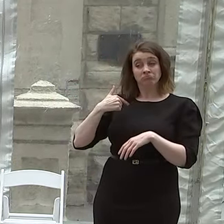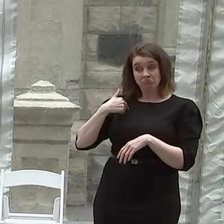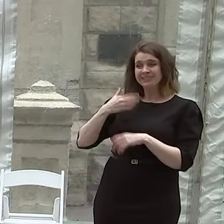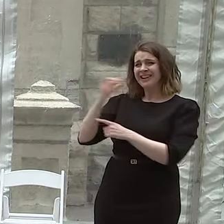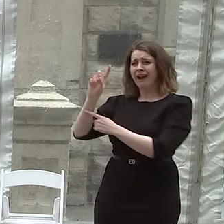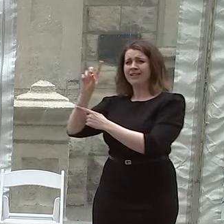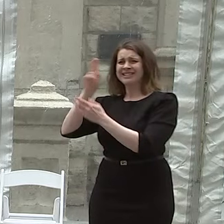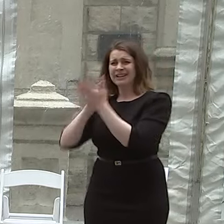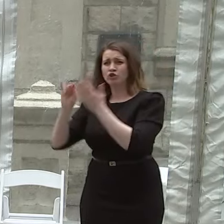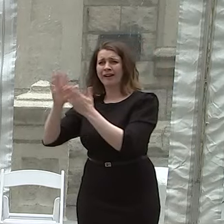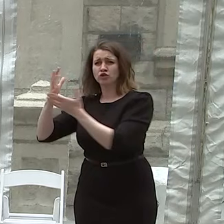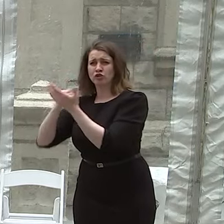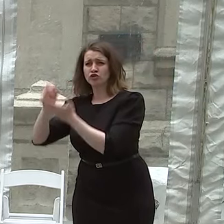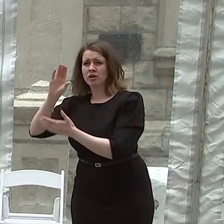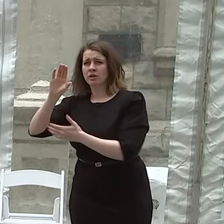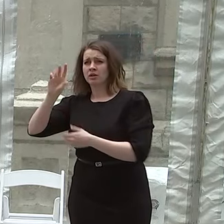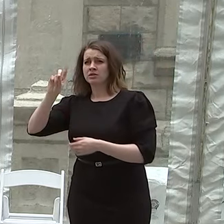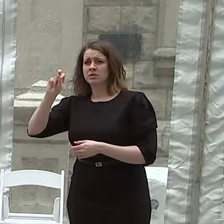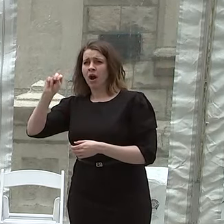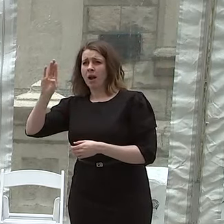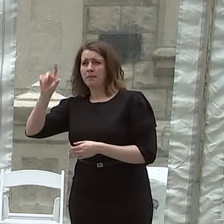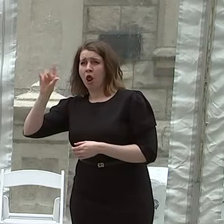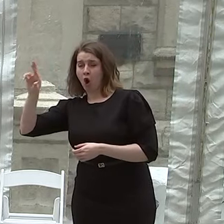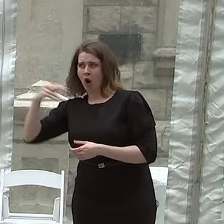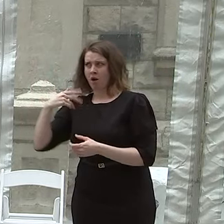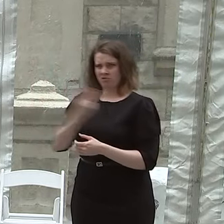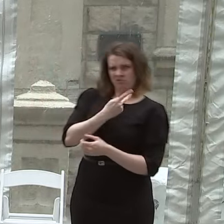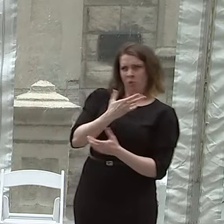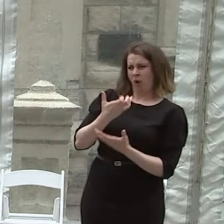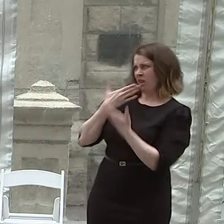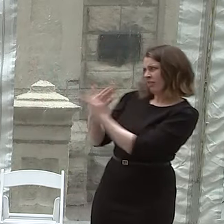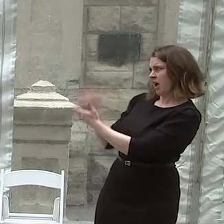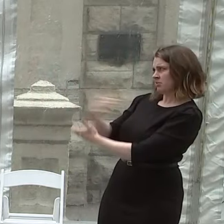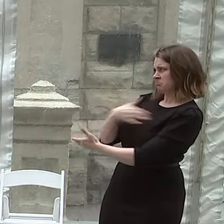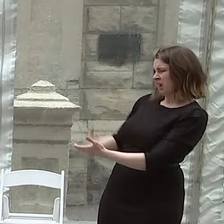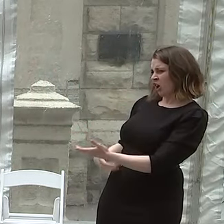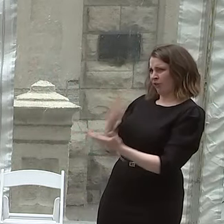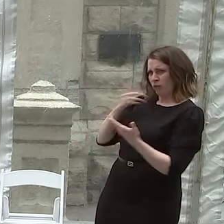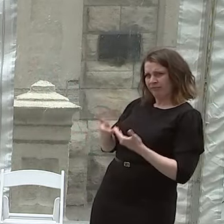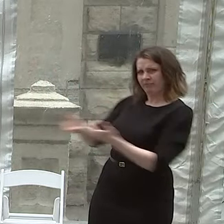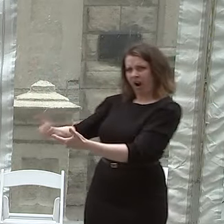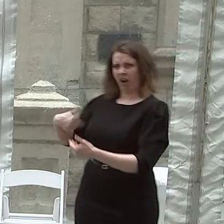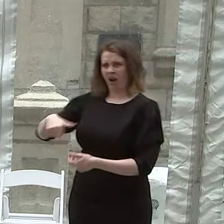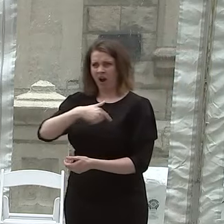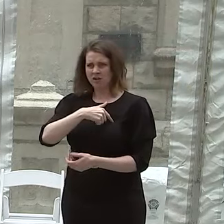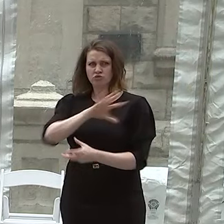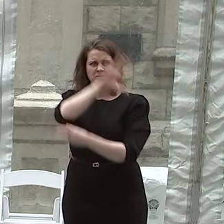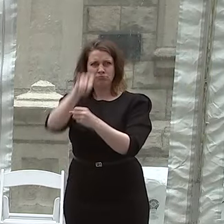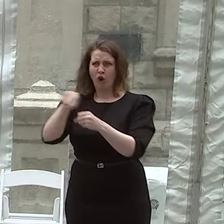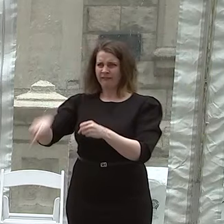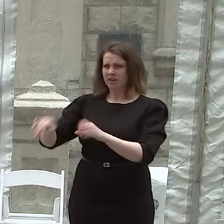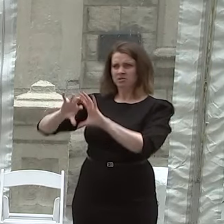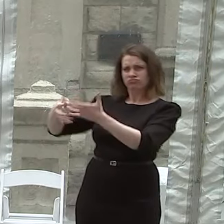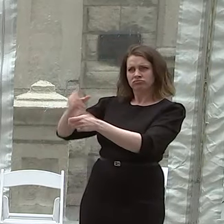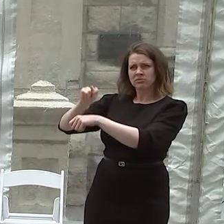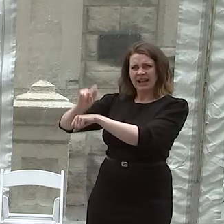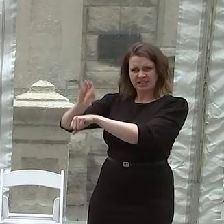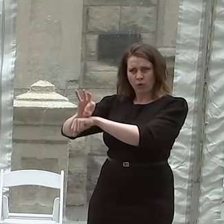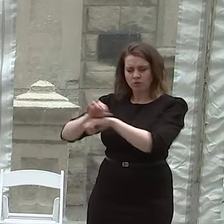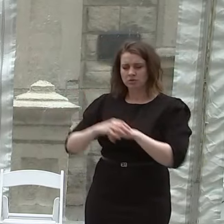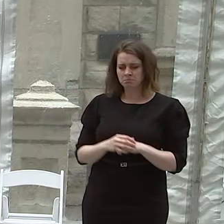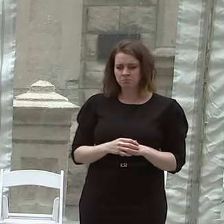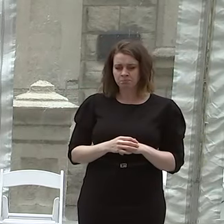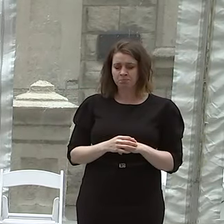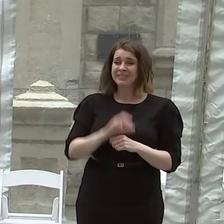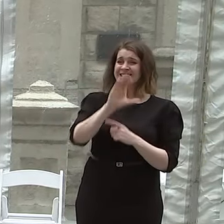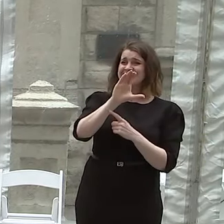Don Villar, I want to thank Mayor Lightfoot for having me here today and inviting the CFL to join this task force. The